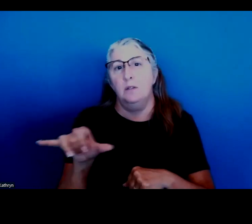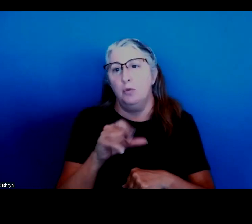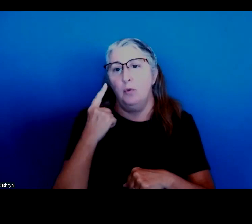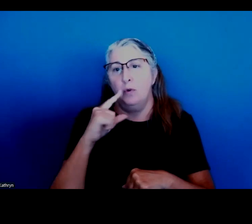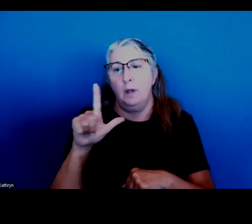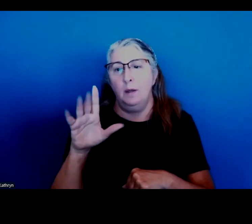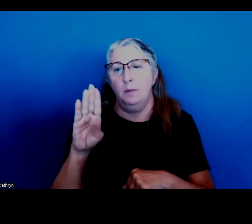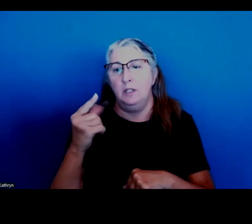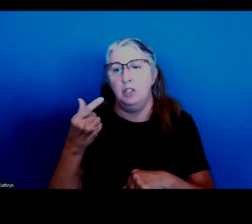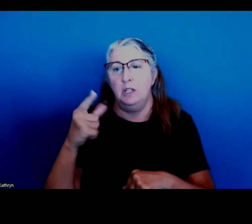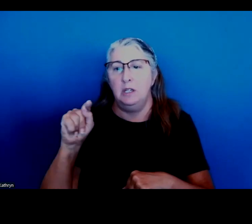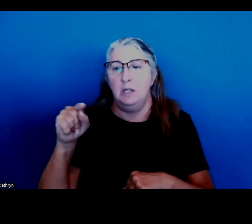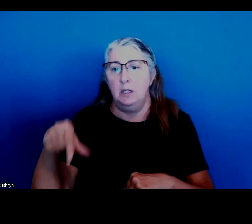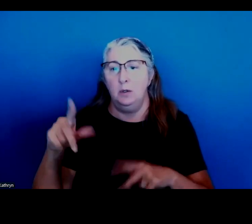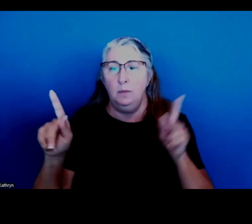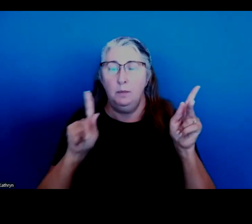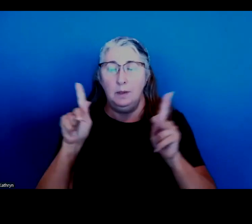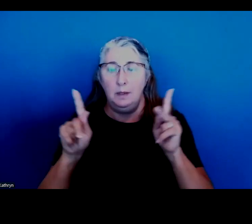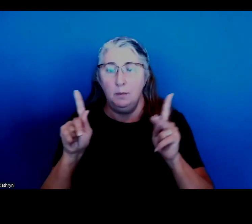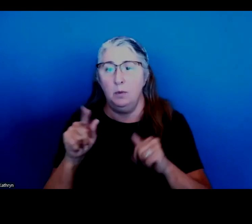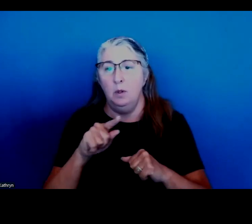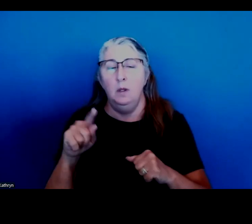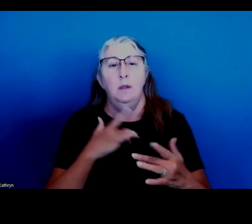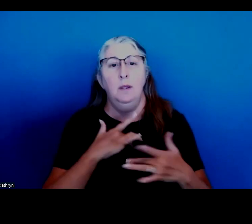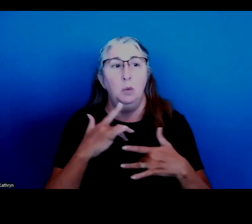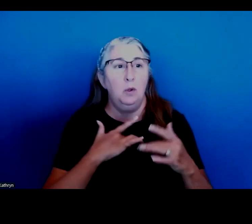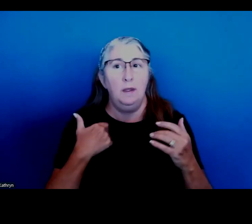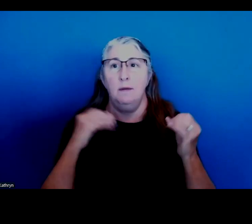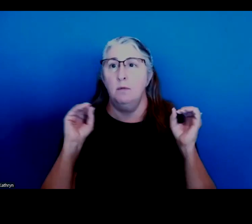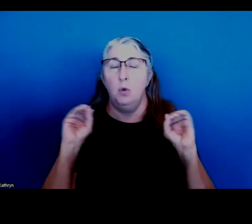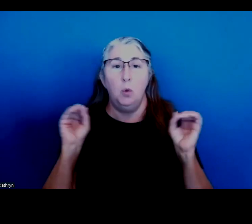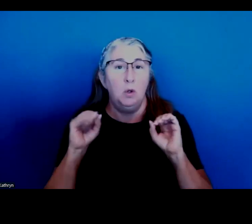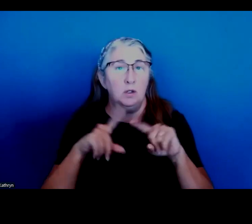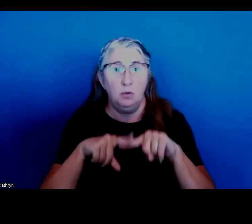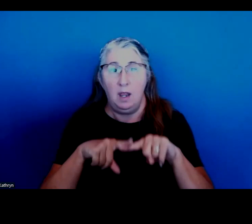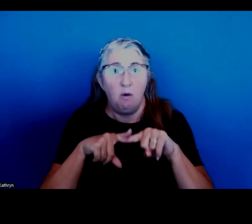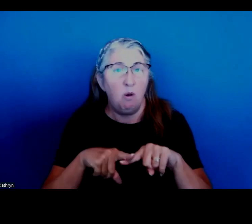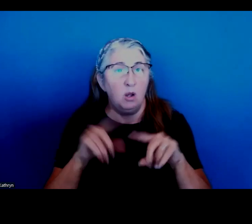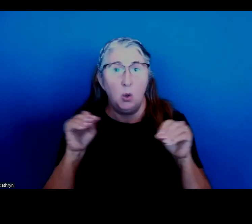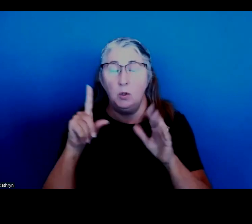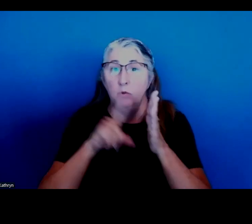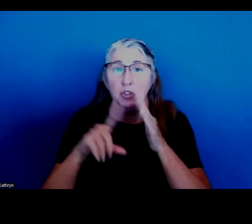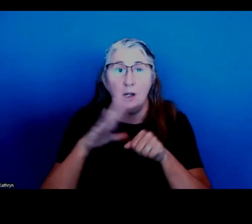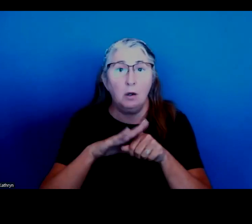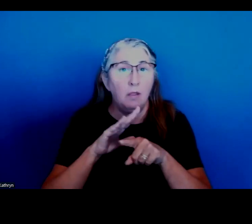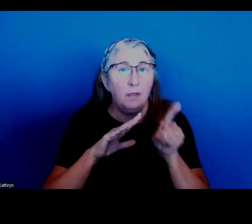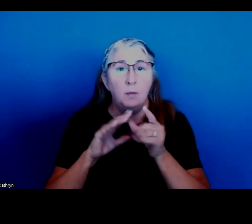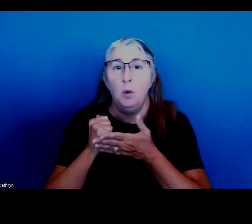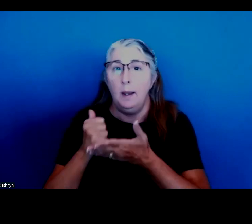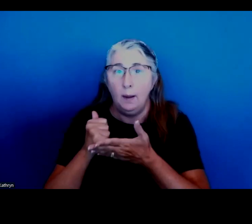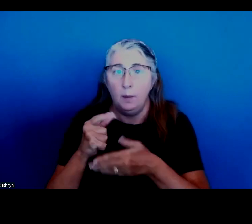LGBTQ people. They worry that they have no one to count on to check on them or to help them